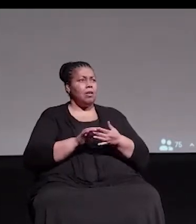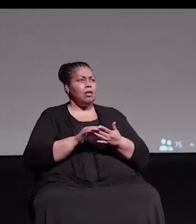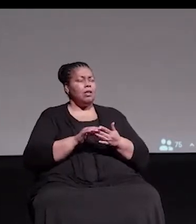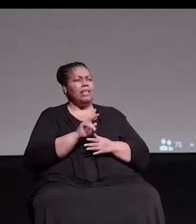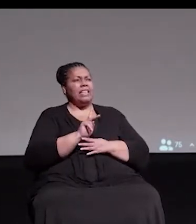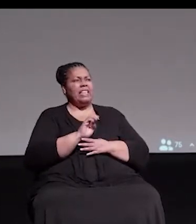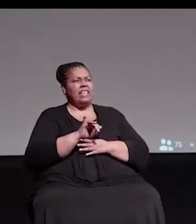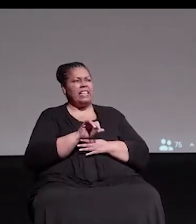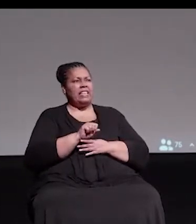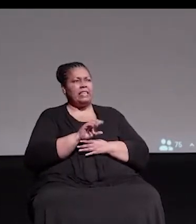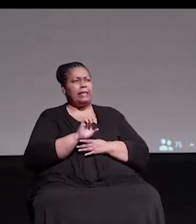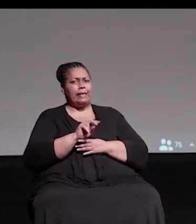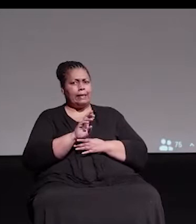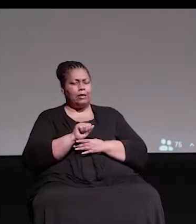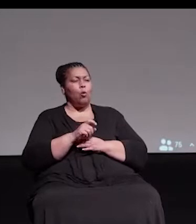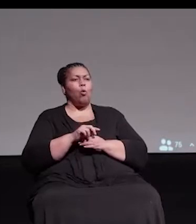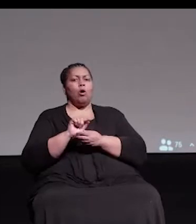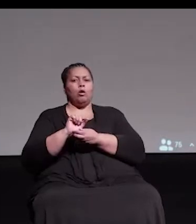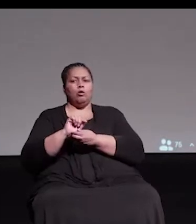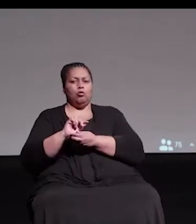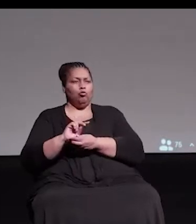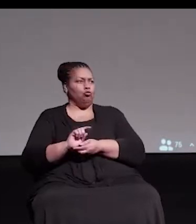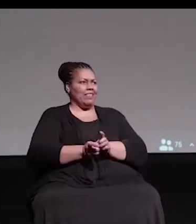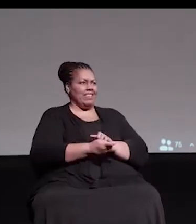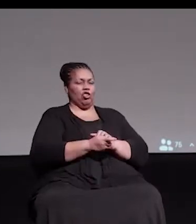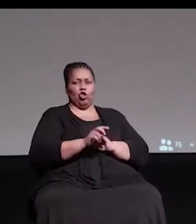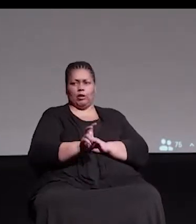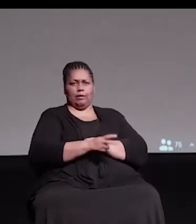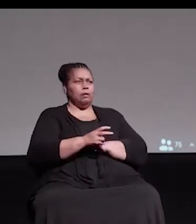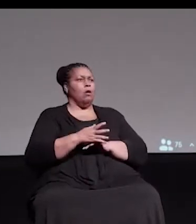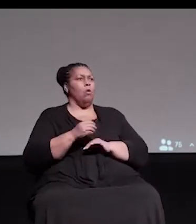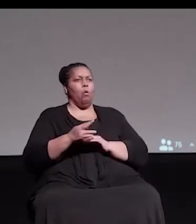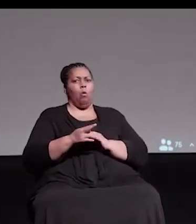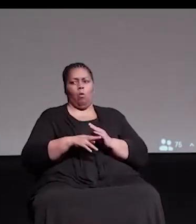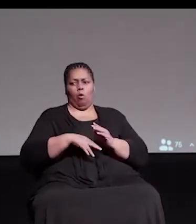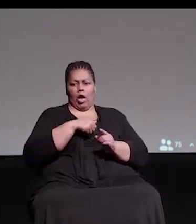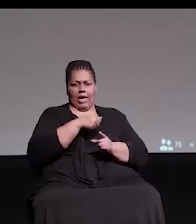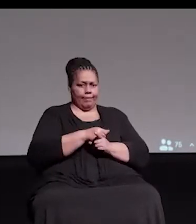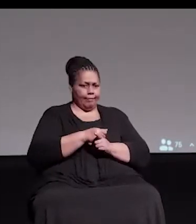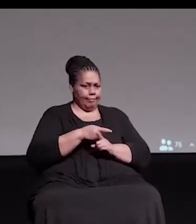key scenes or, you know, transitions, hit certain